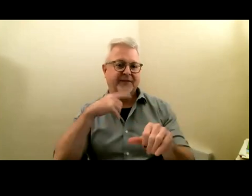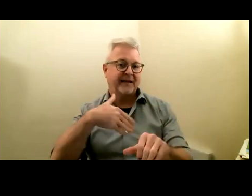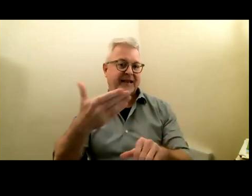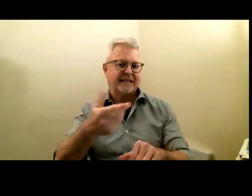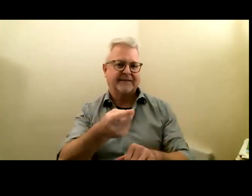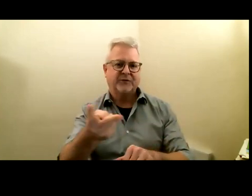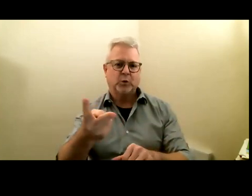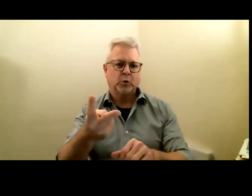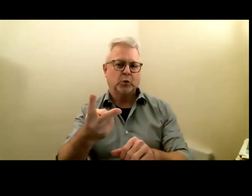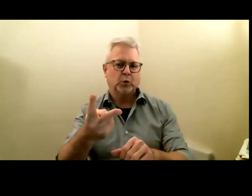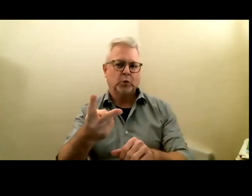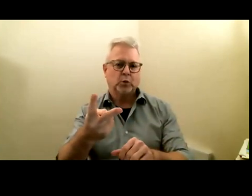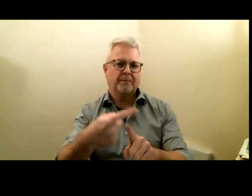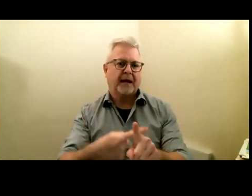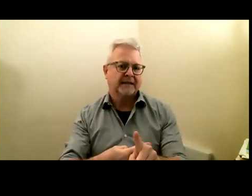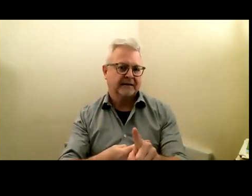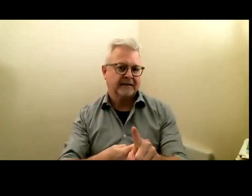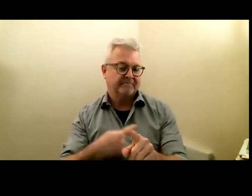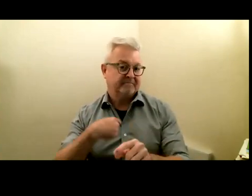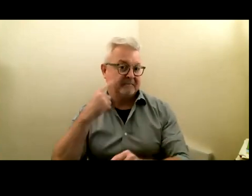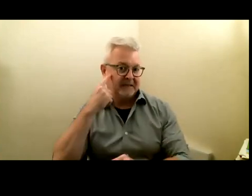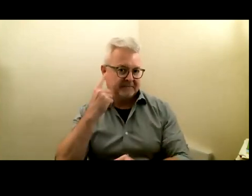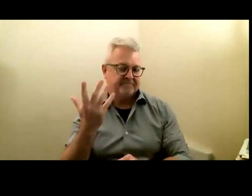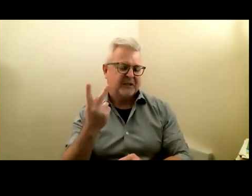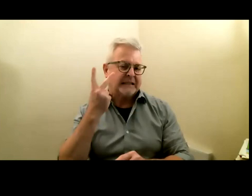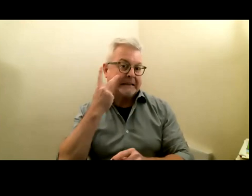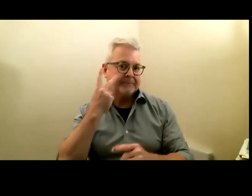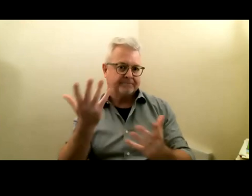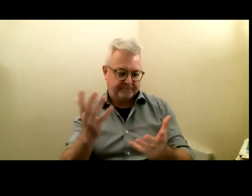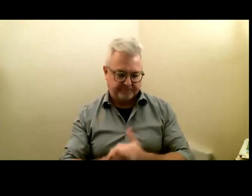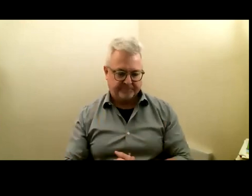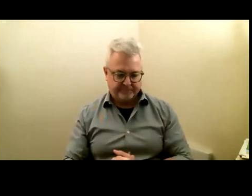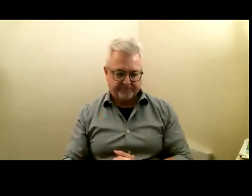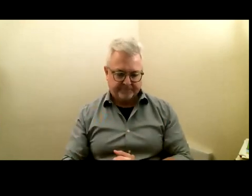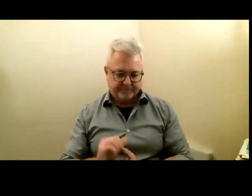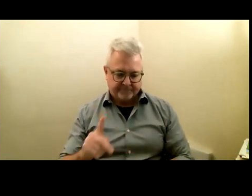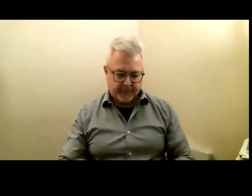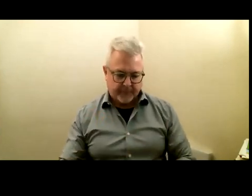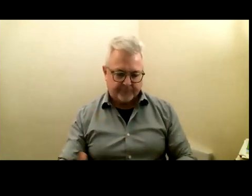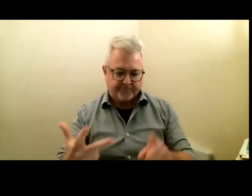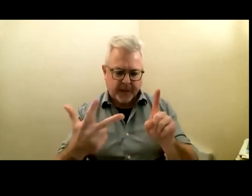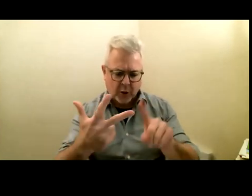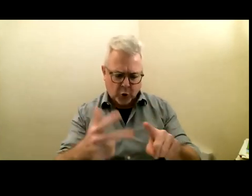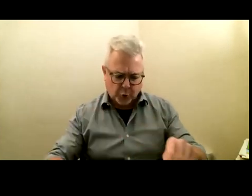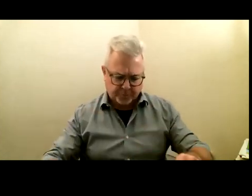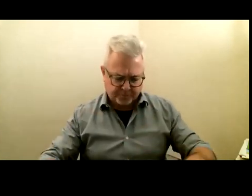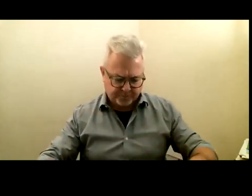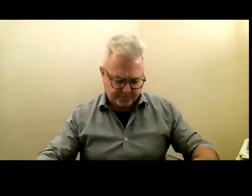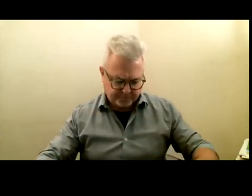I expect that the government regulations will continue for a few more months. That's what I would